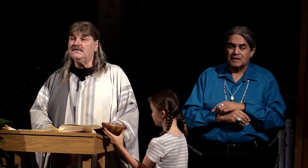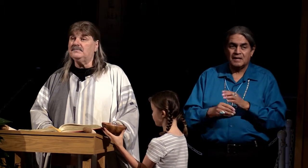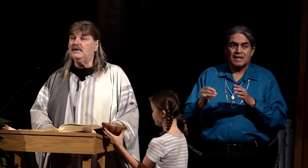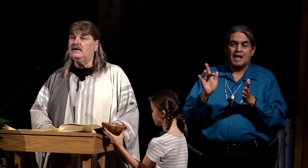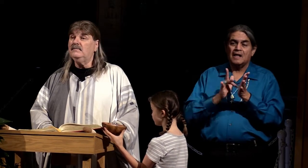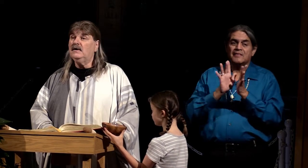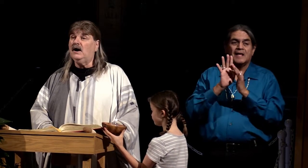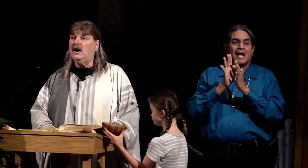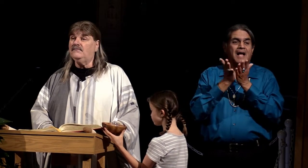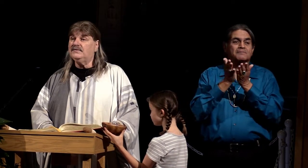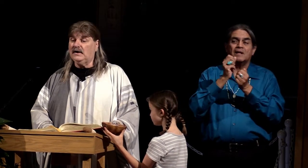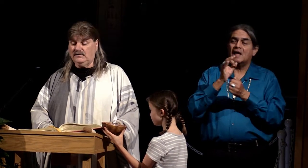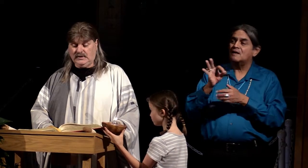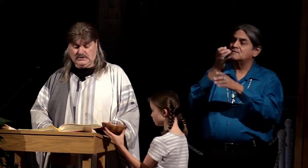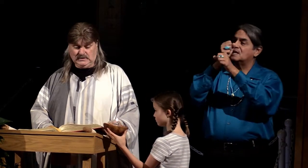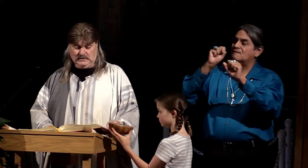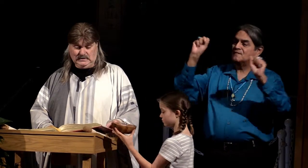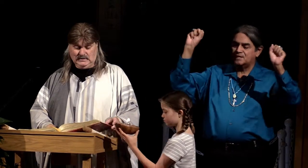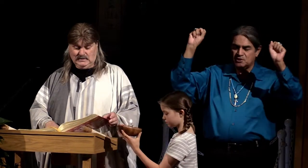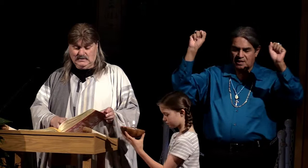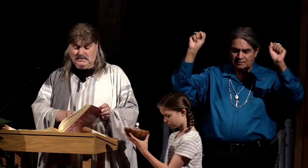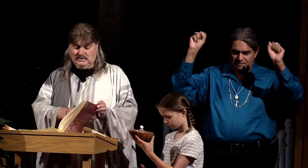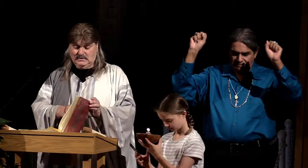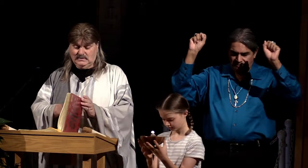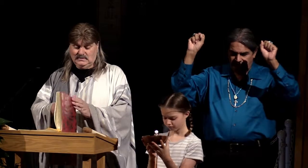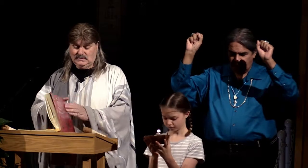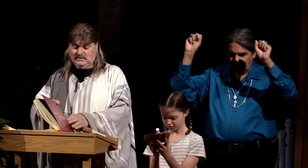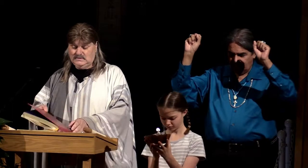The Gospel of Salvation.